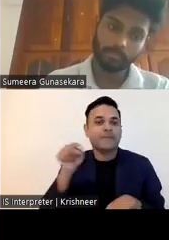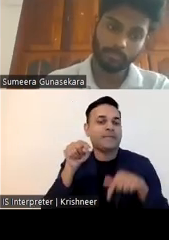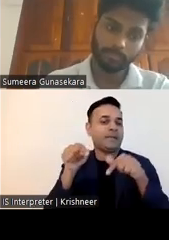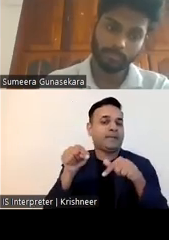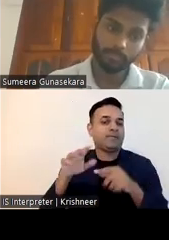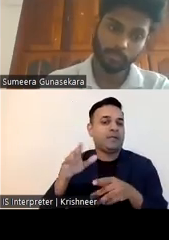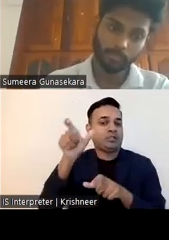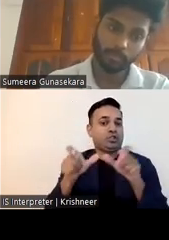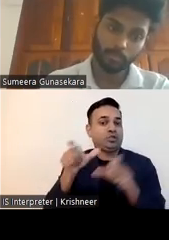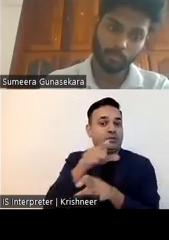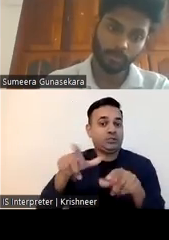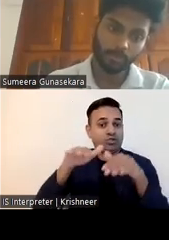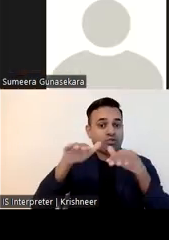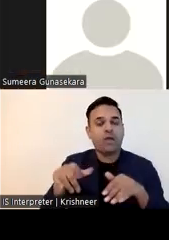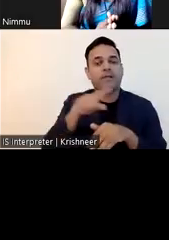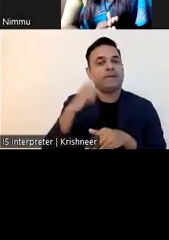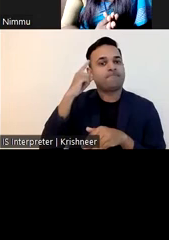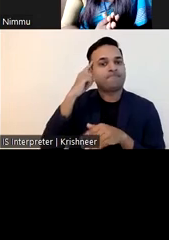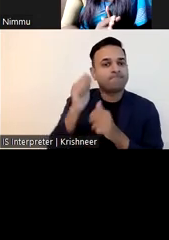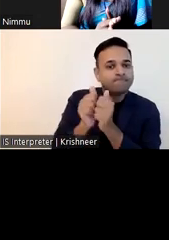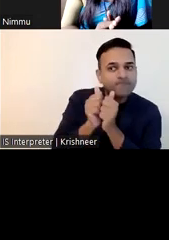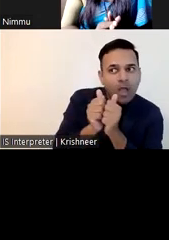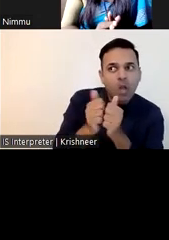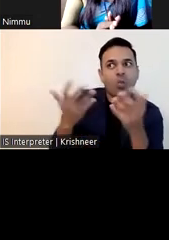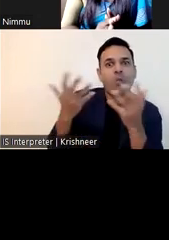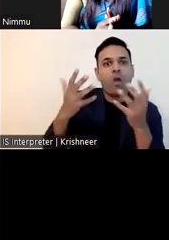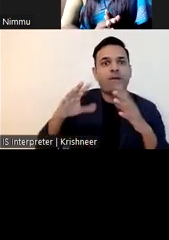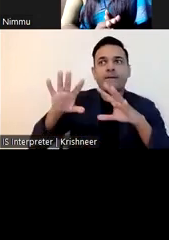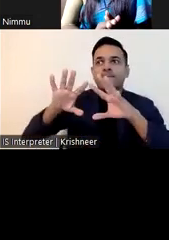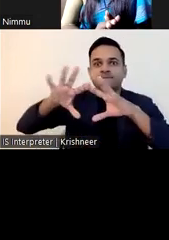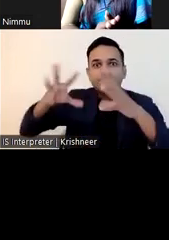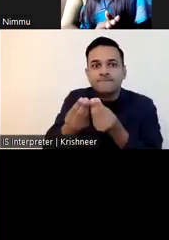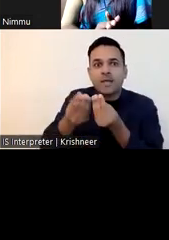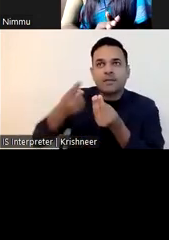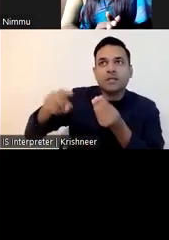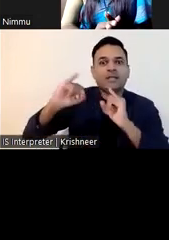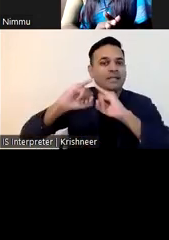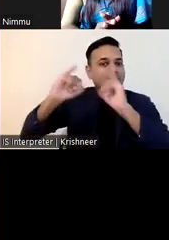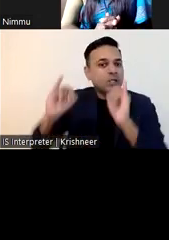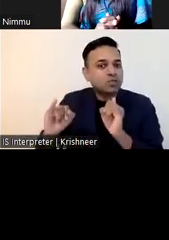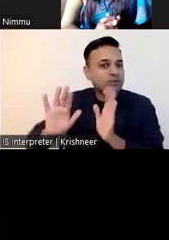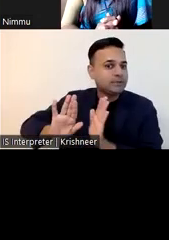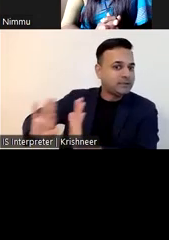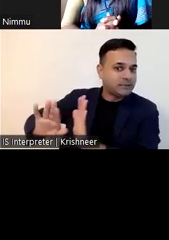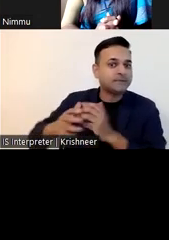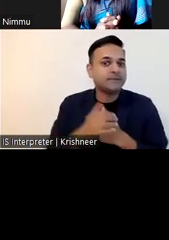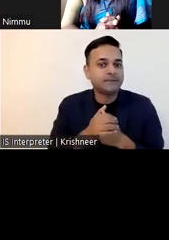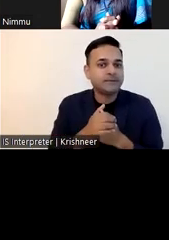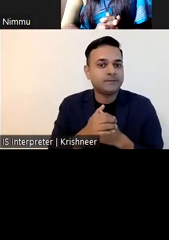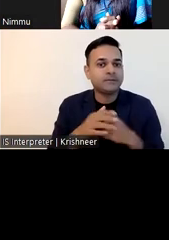for preventing re-institutionalize of care leavers children. So next slide, please.